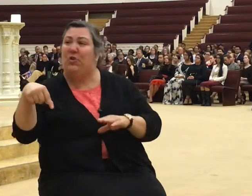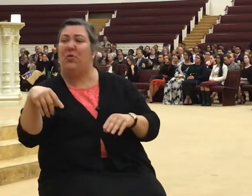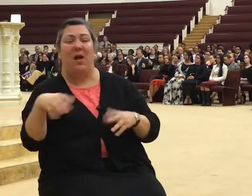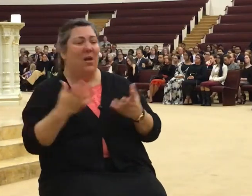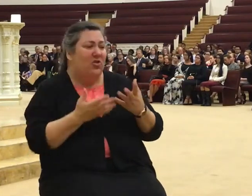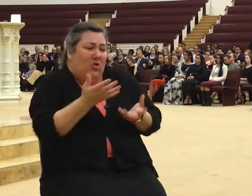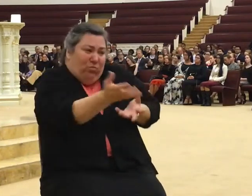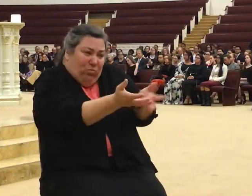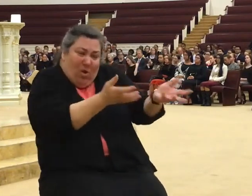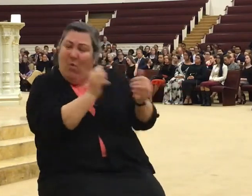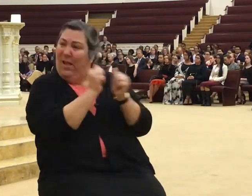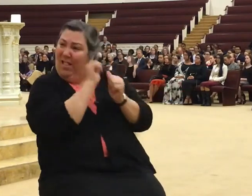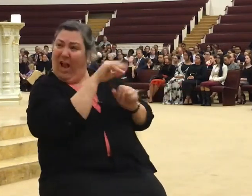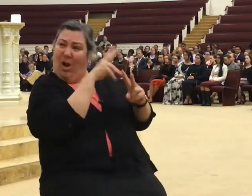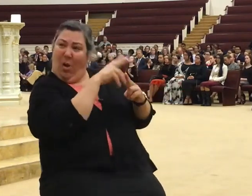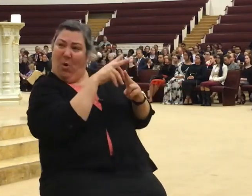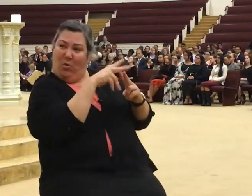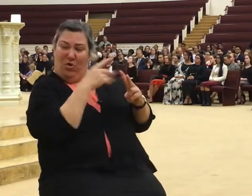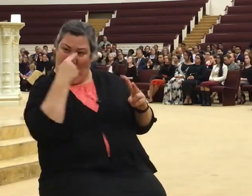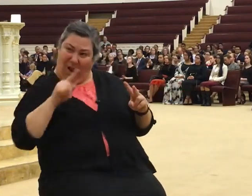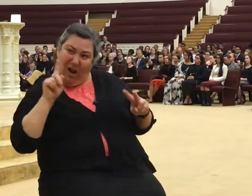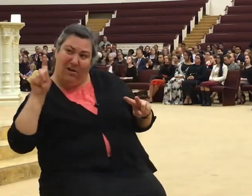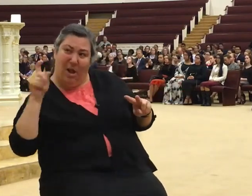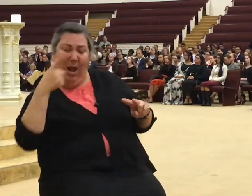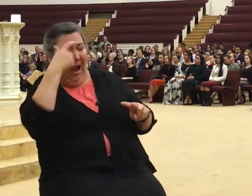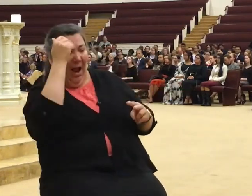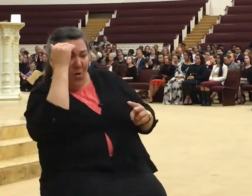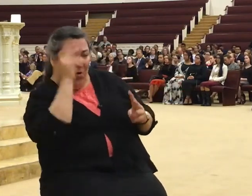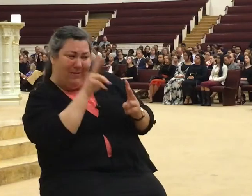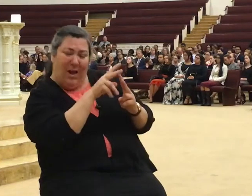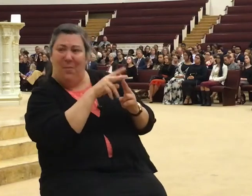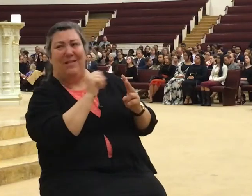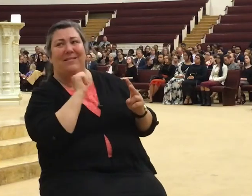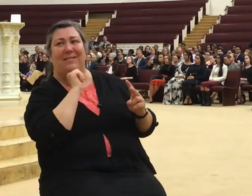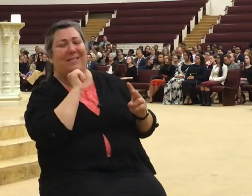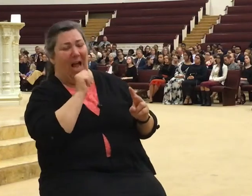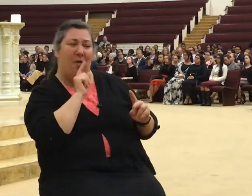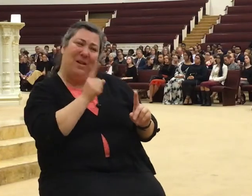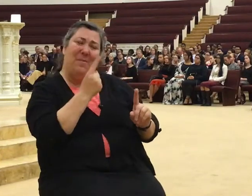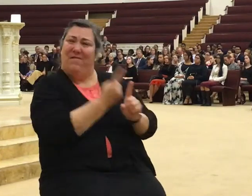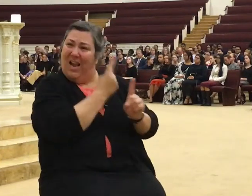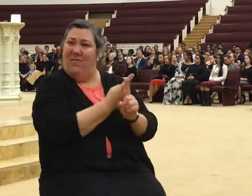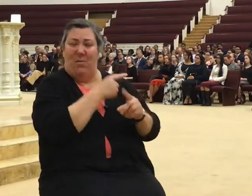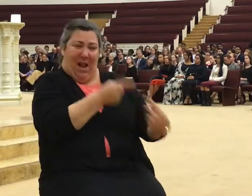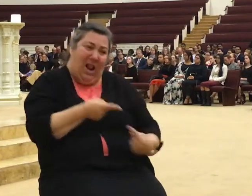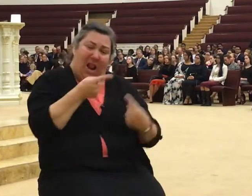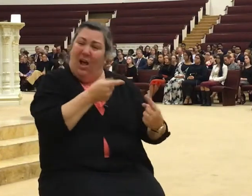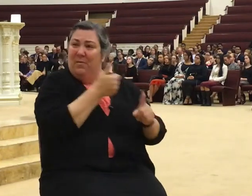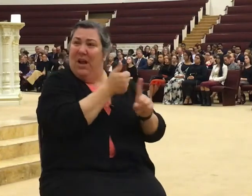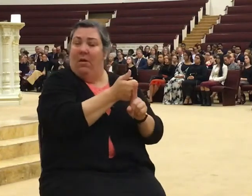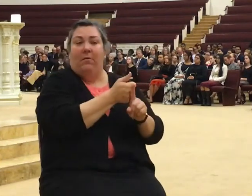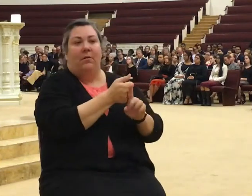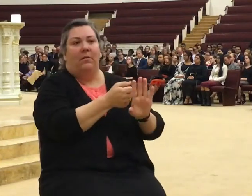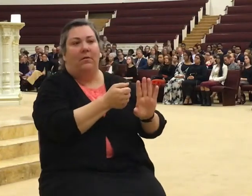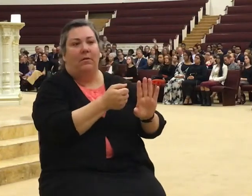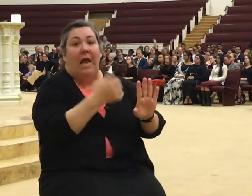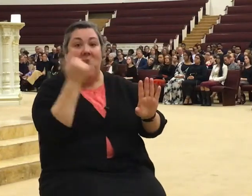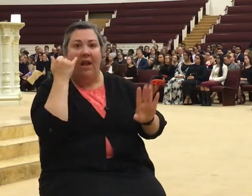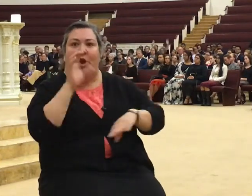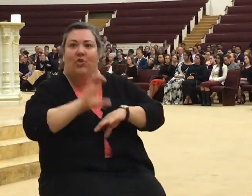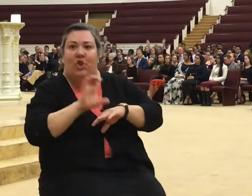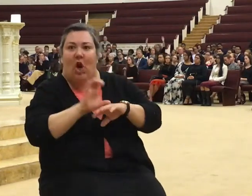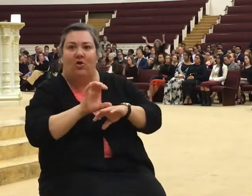spend some time because I noticed they have been really faithful and I noticed they seem to be struggling. Hey, I want to tell you, if the body of Christ would begin to look